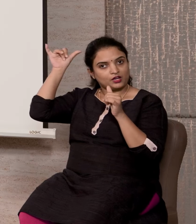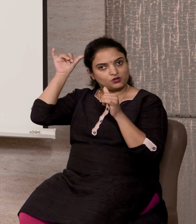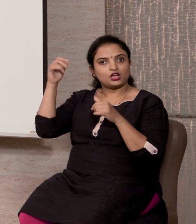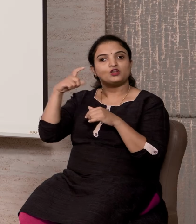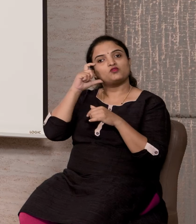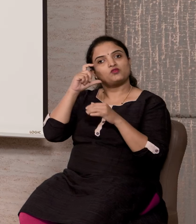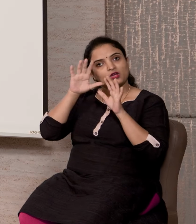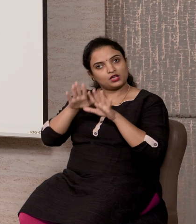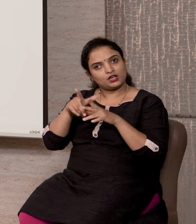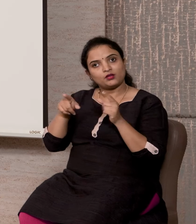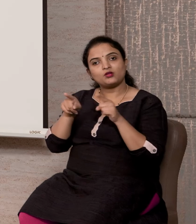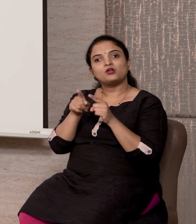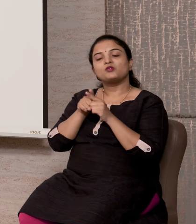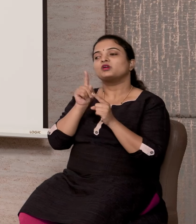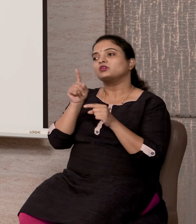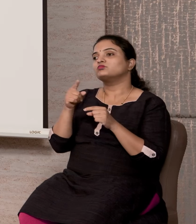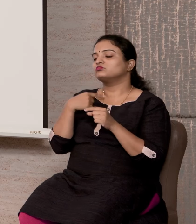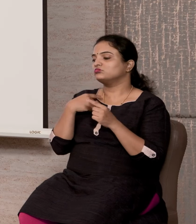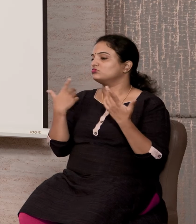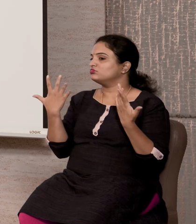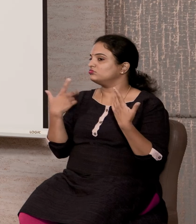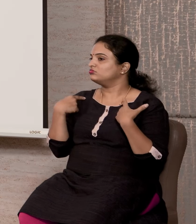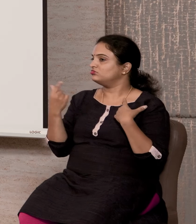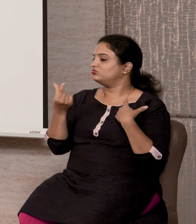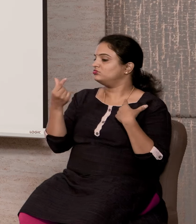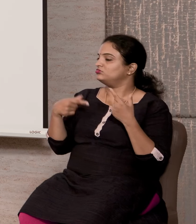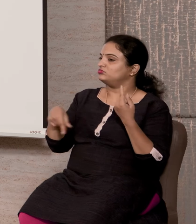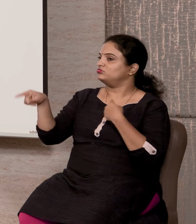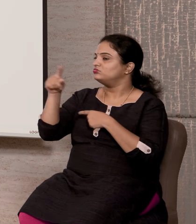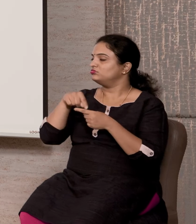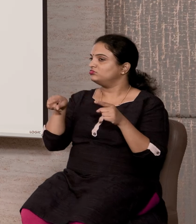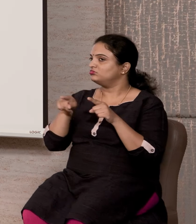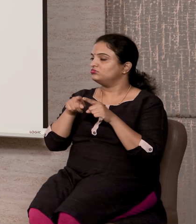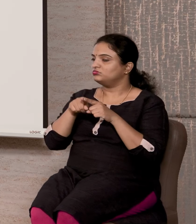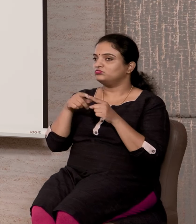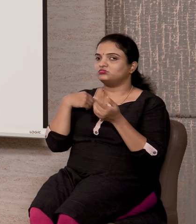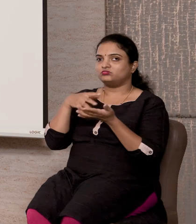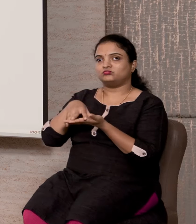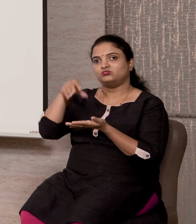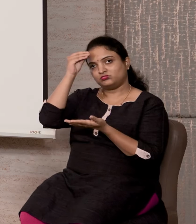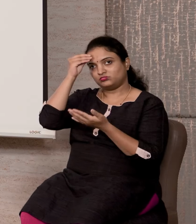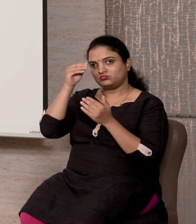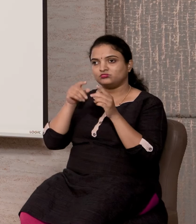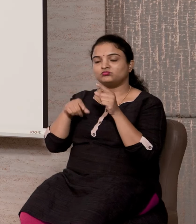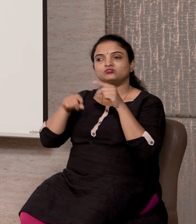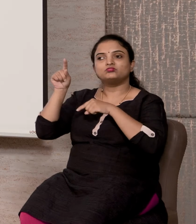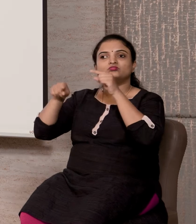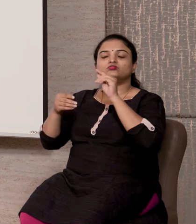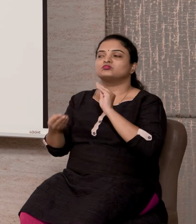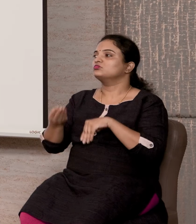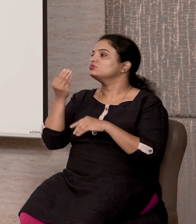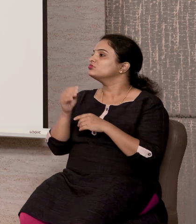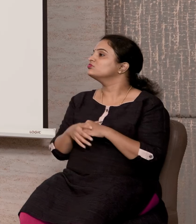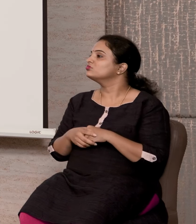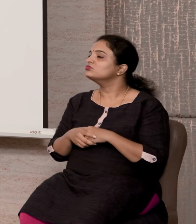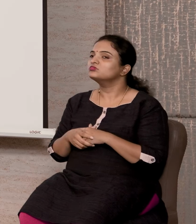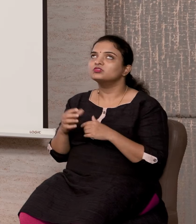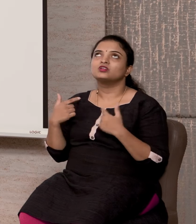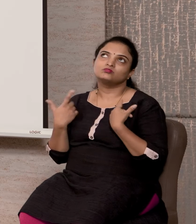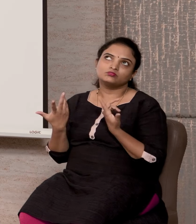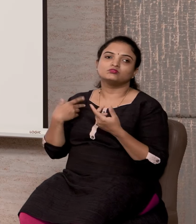cost. But one of the major reasons that users told were that the learning curve is very high, right? So that is when